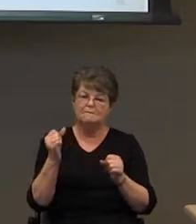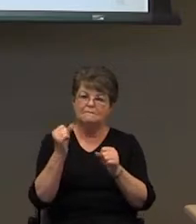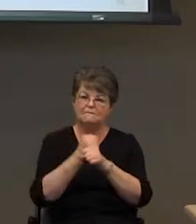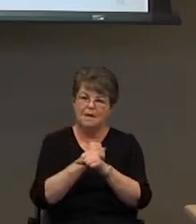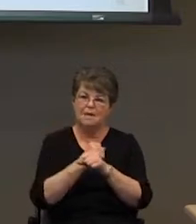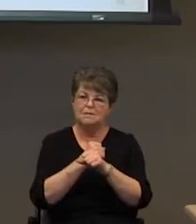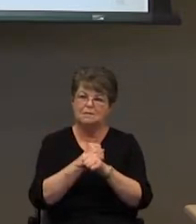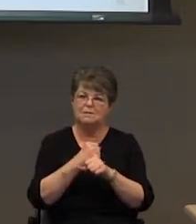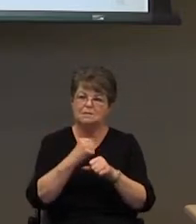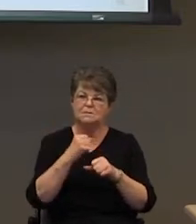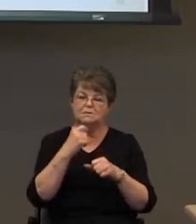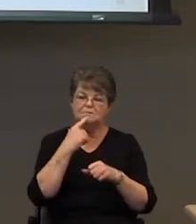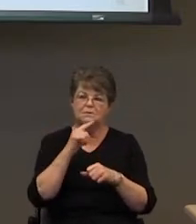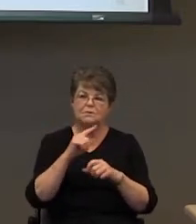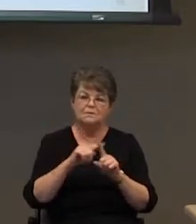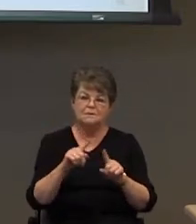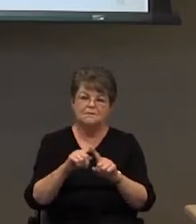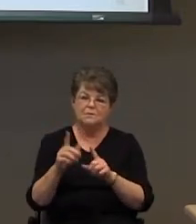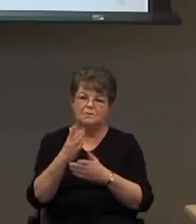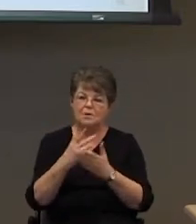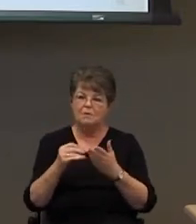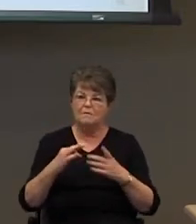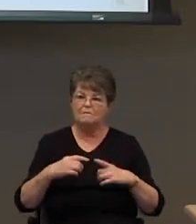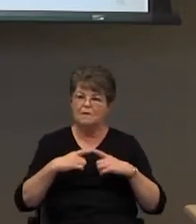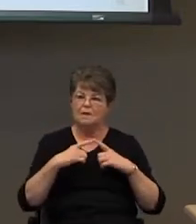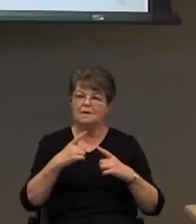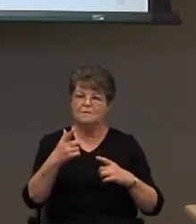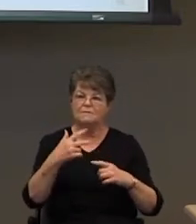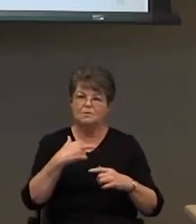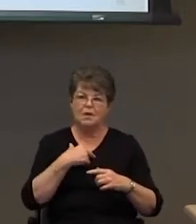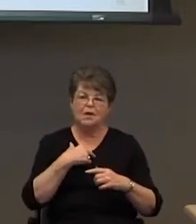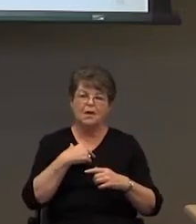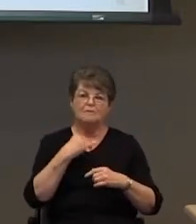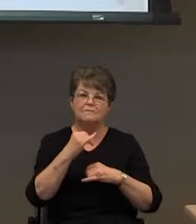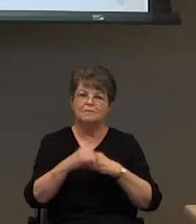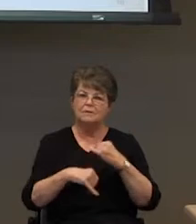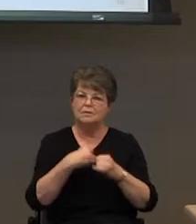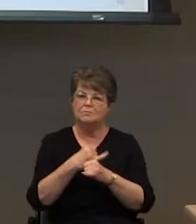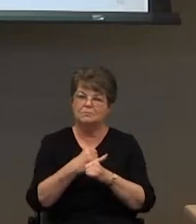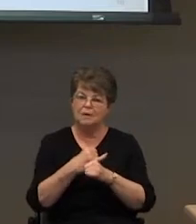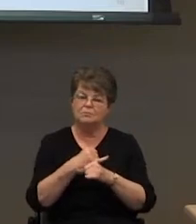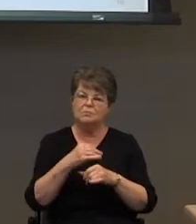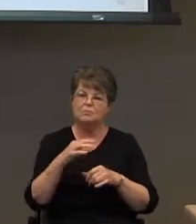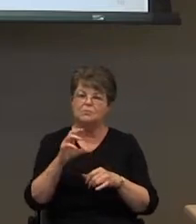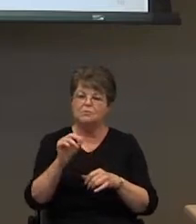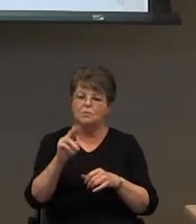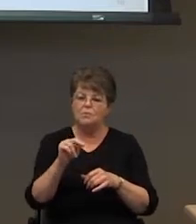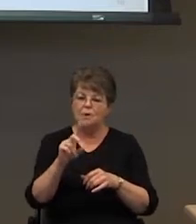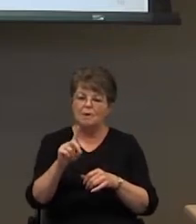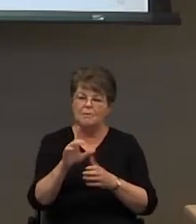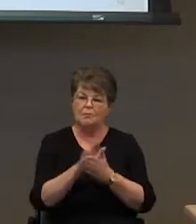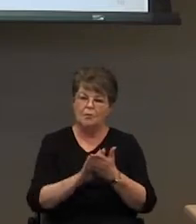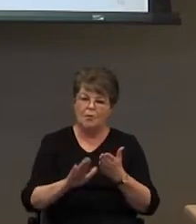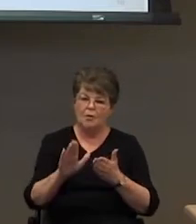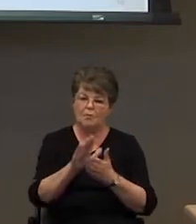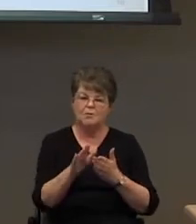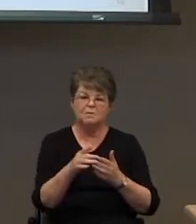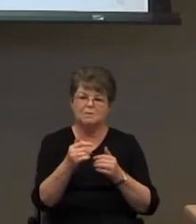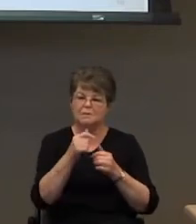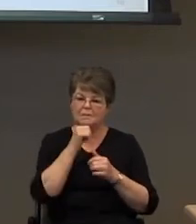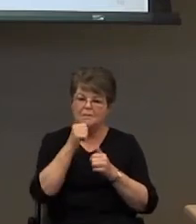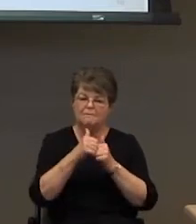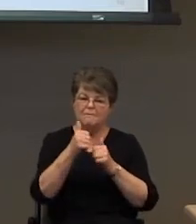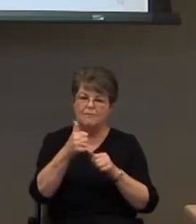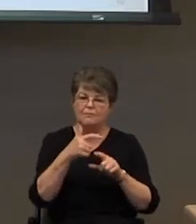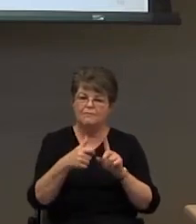different aspects of life. You have an internationally renowned college here, for example. You are a stone's throw from Lexington. There's a lot of